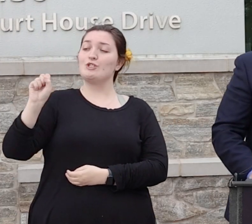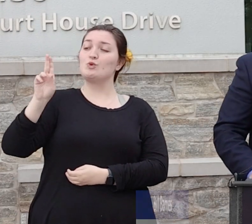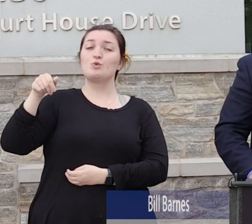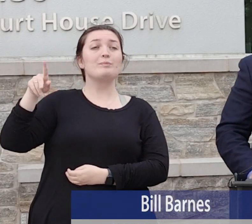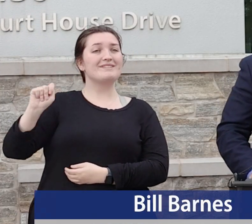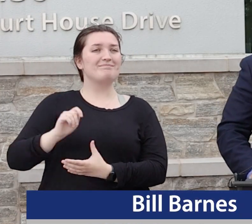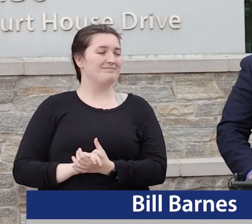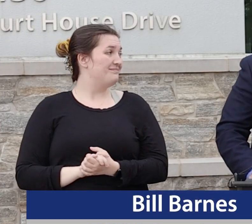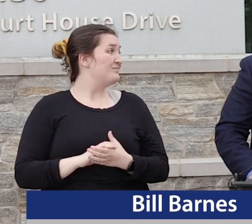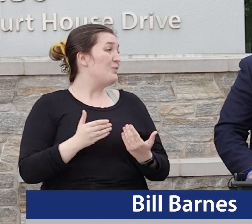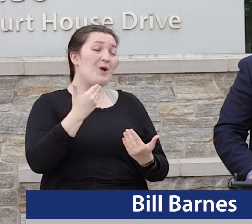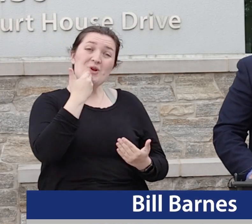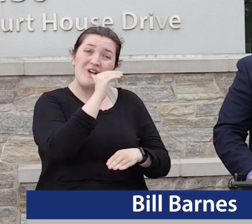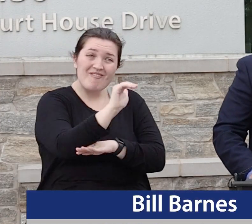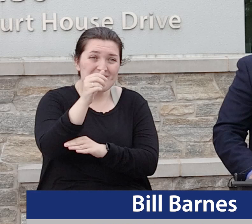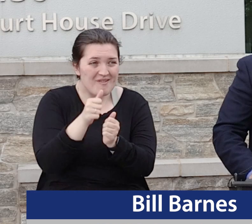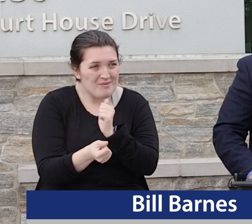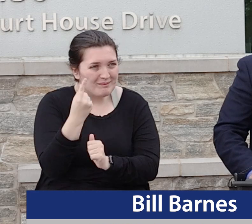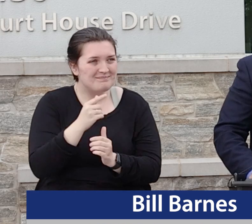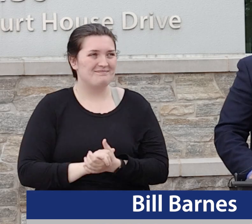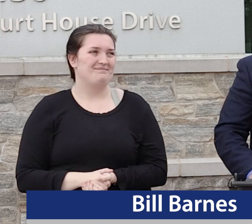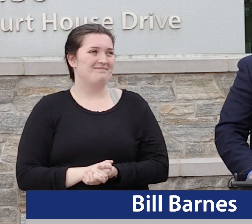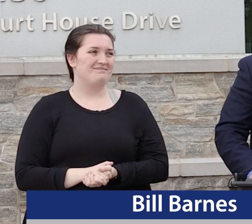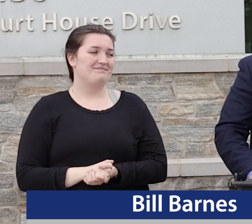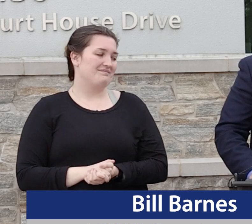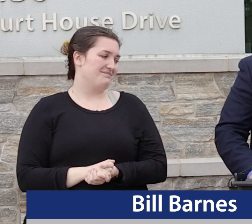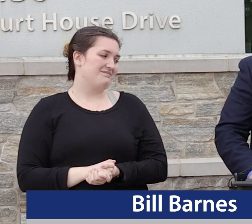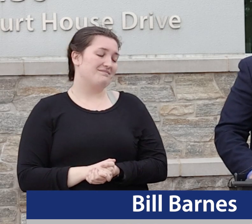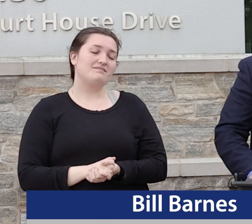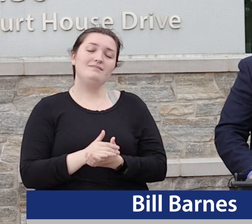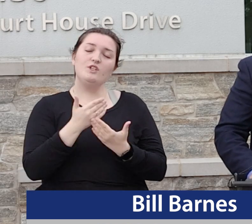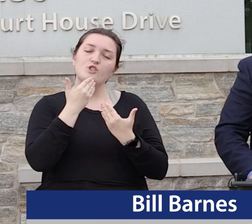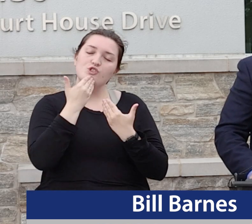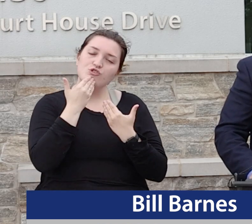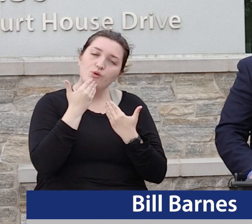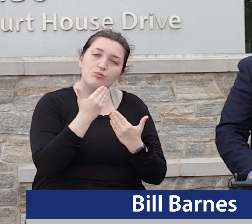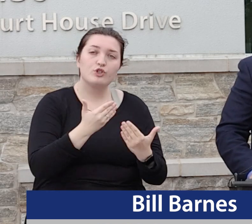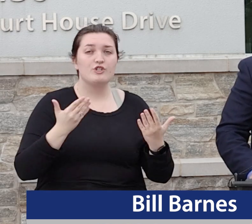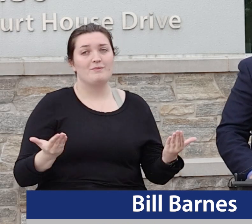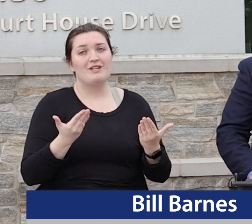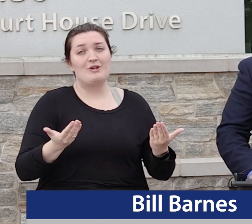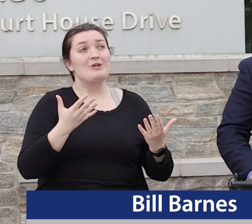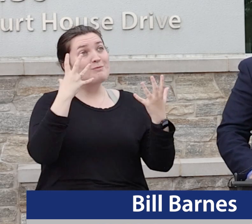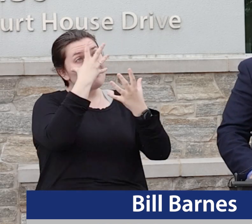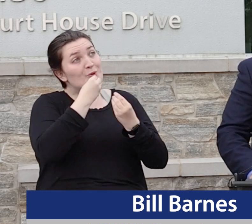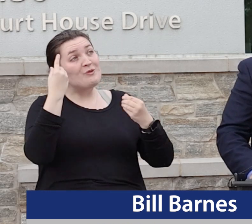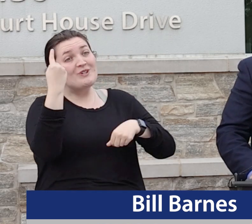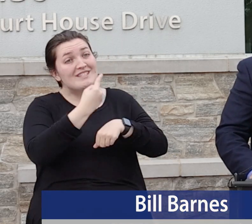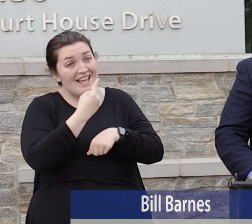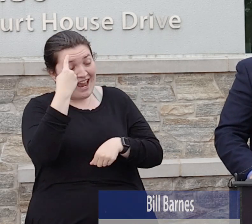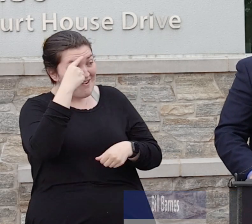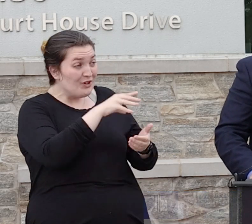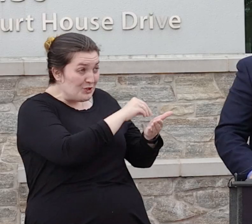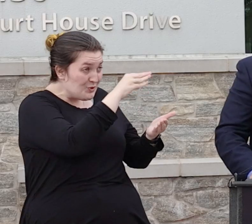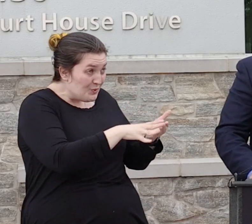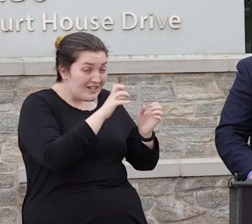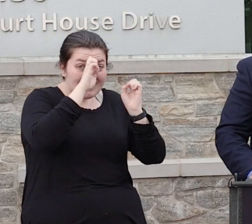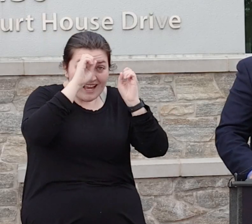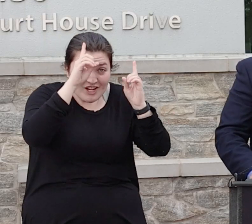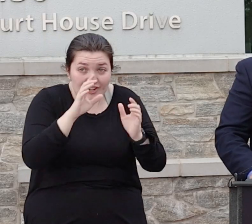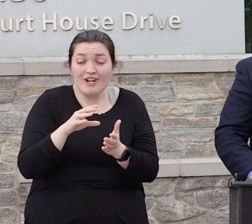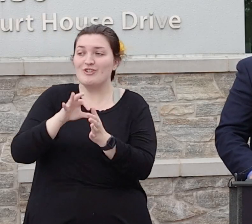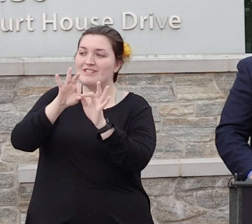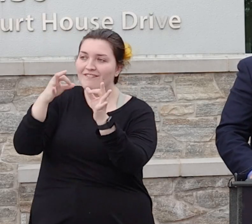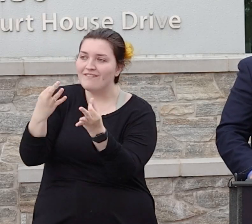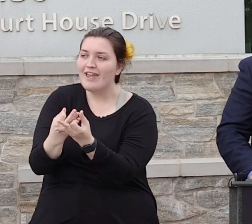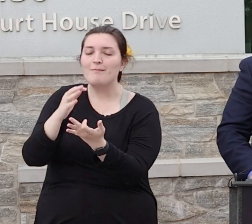Well, good afternoon, everybody. So good to be here. It's a great day for the students, educators, families of